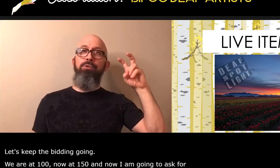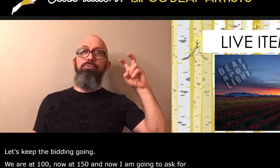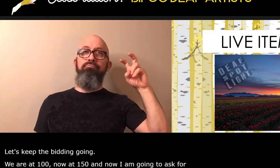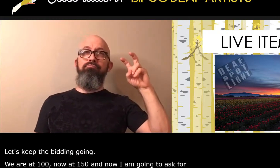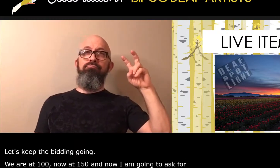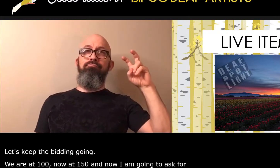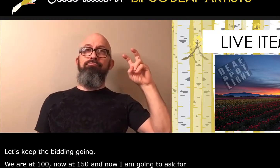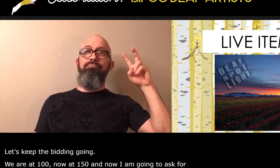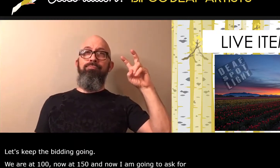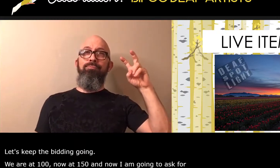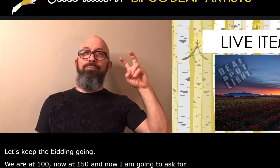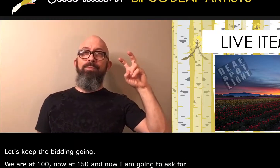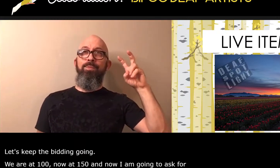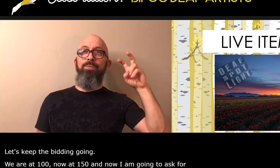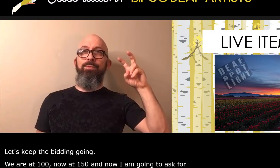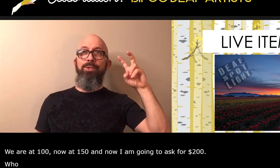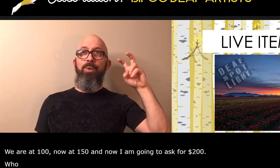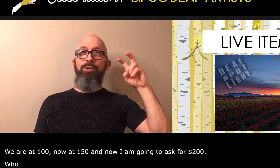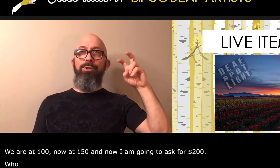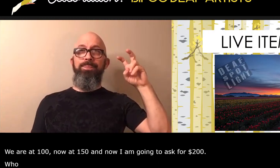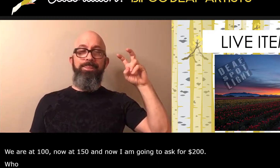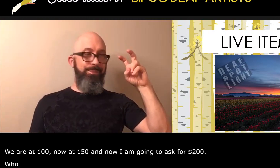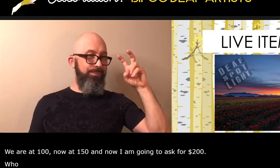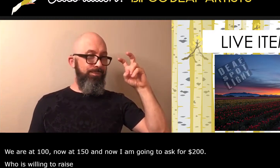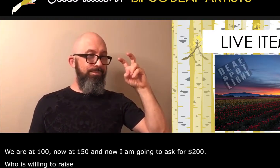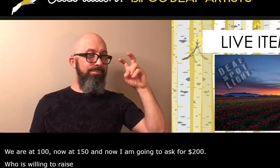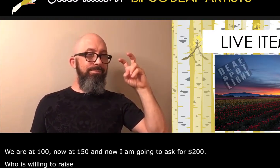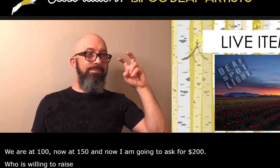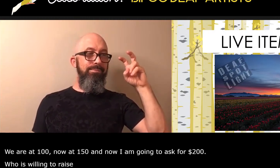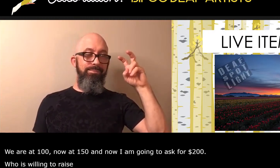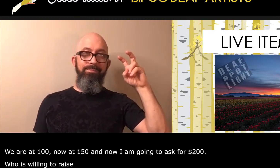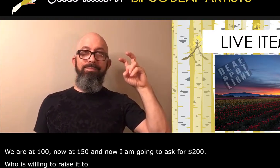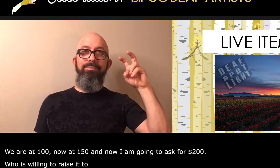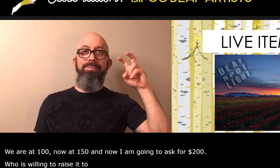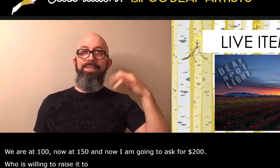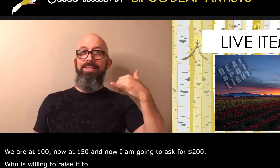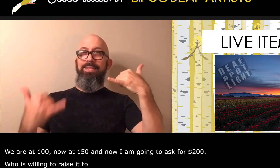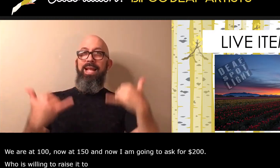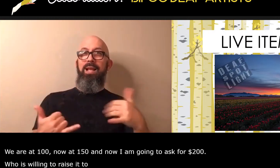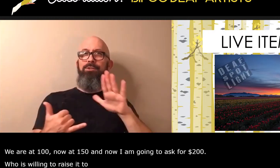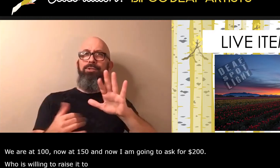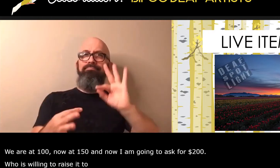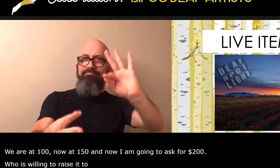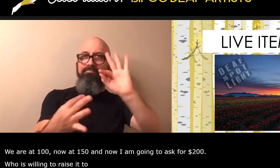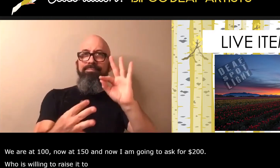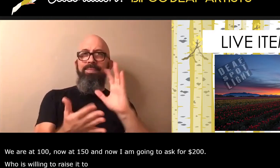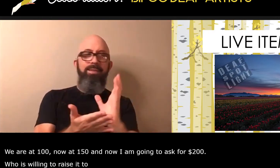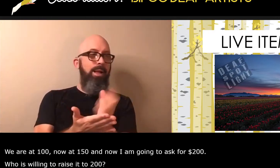Who's willing to raise it to 200?